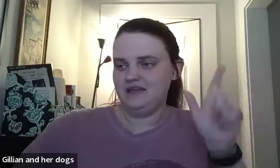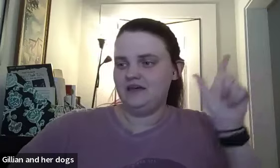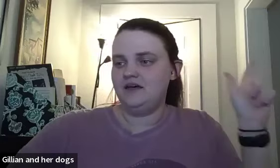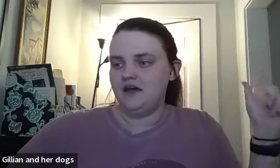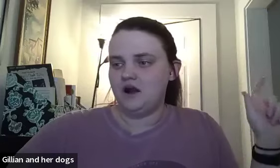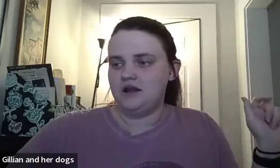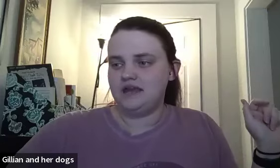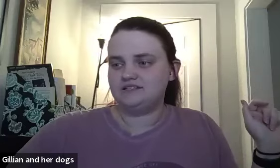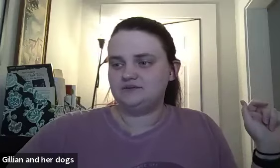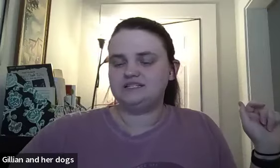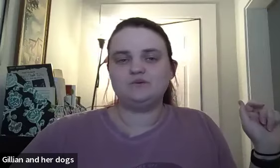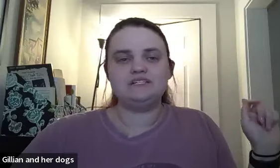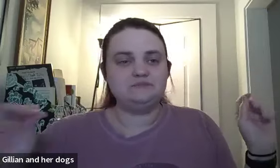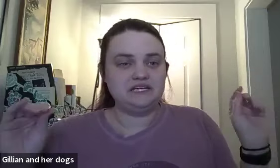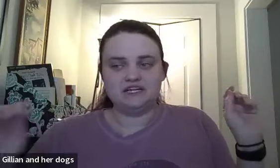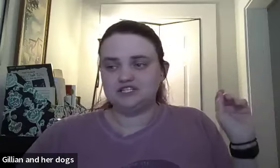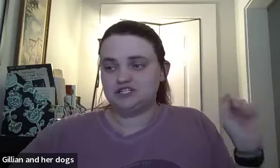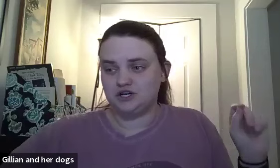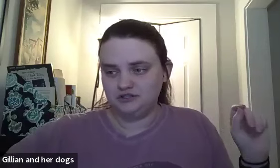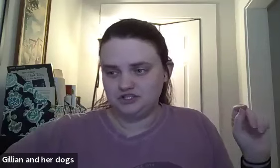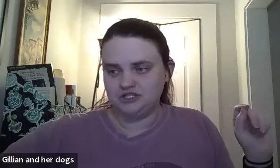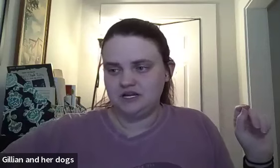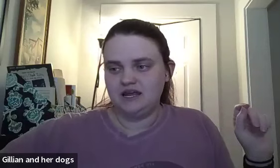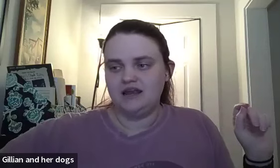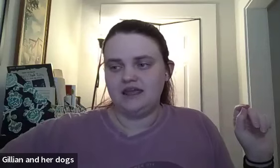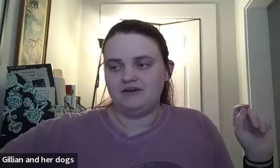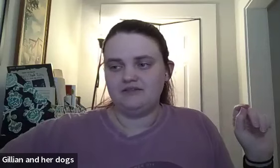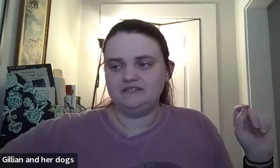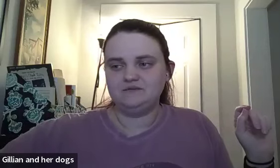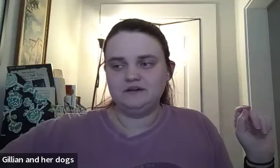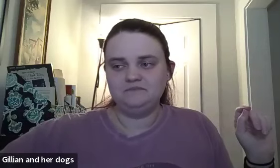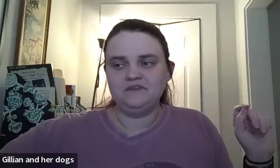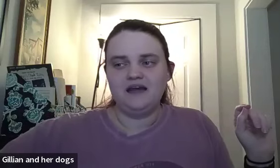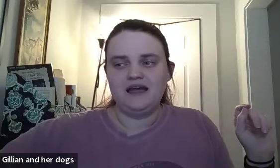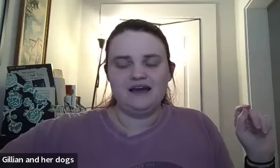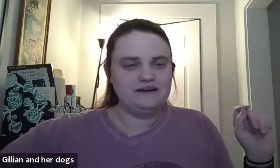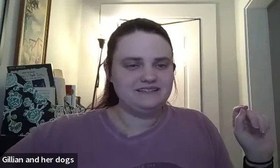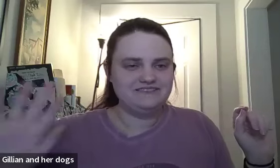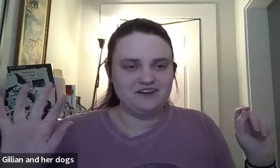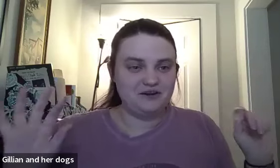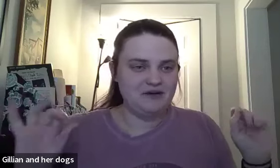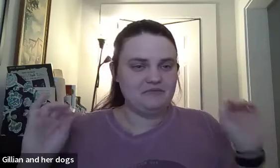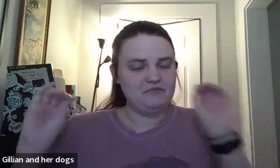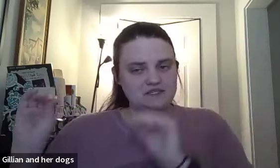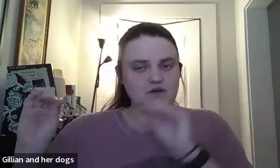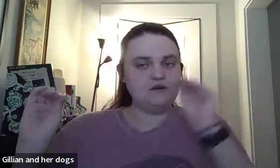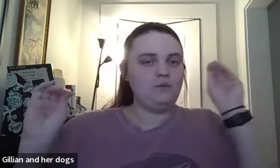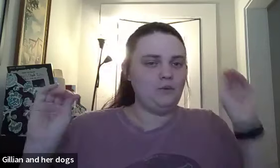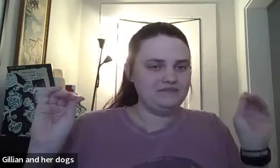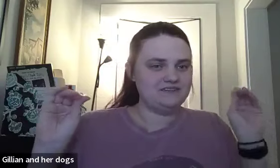Okay. Our next one is going to be church. Now, this one, I always love to talk about this one with